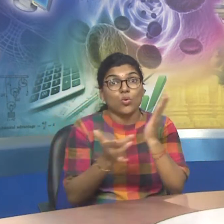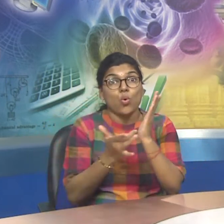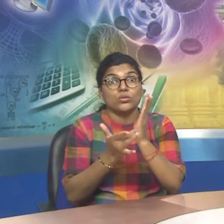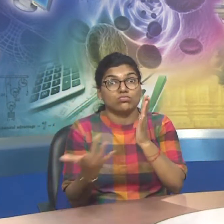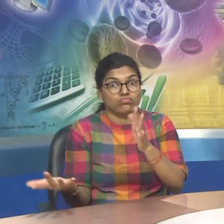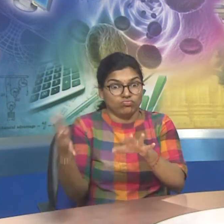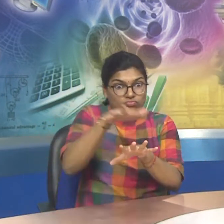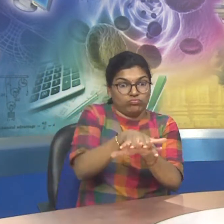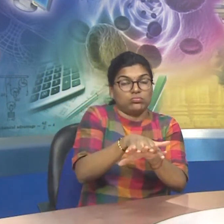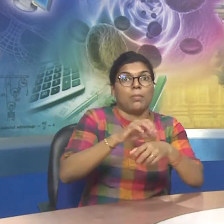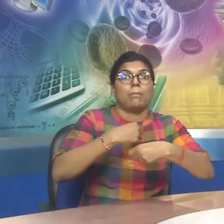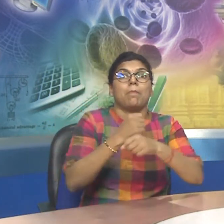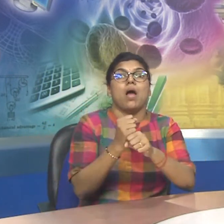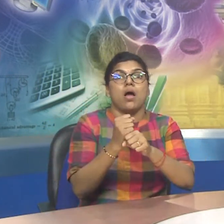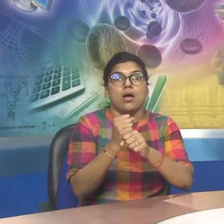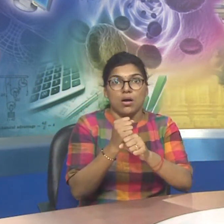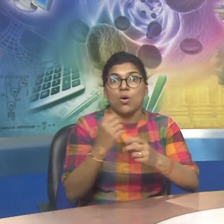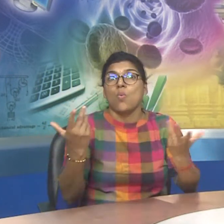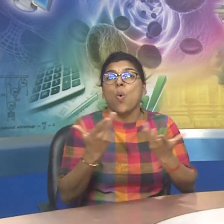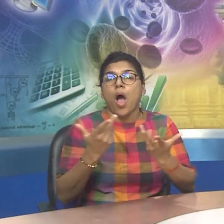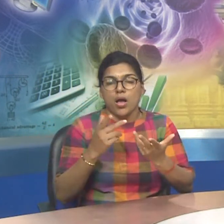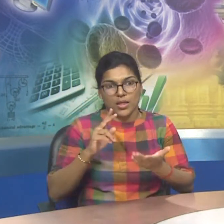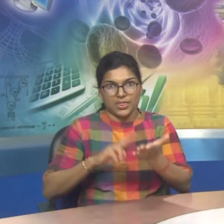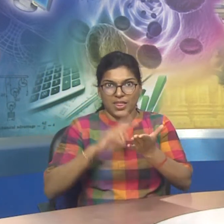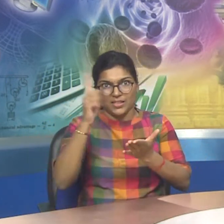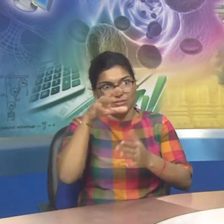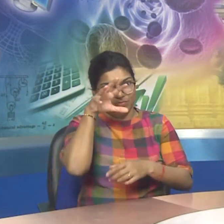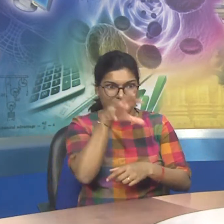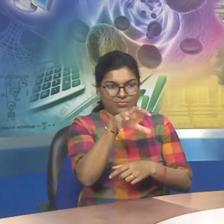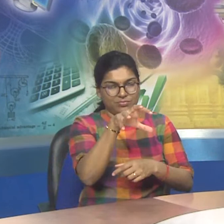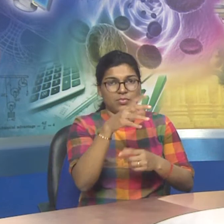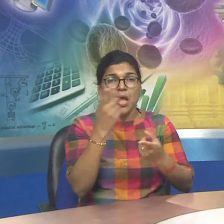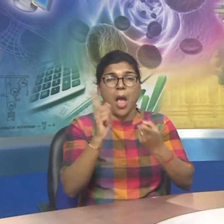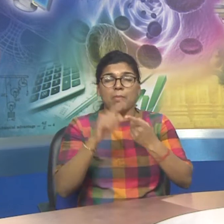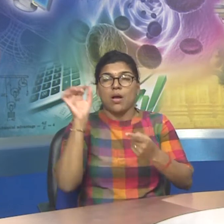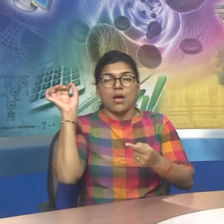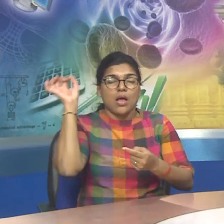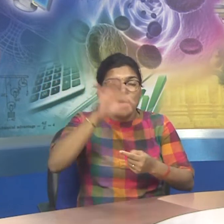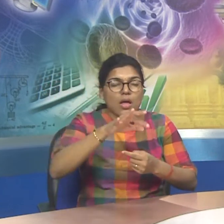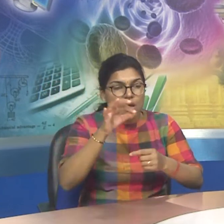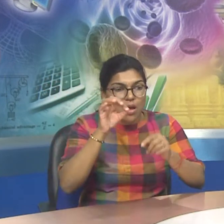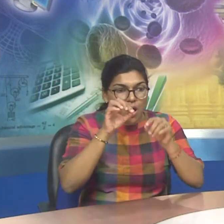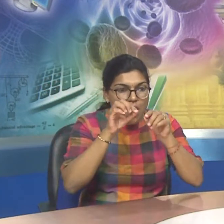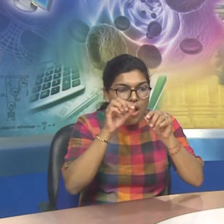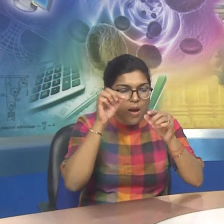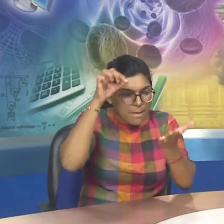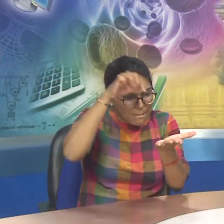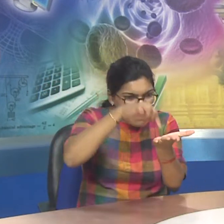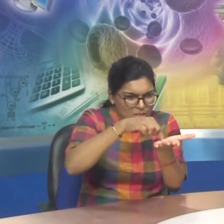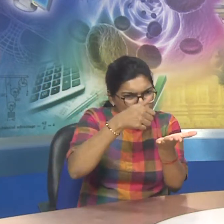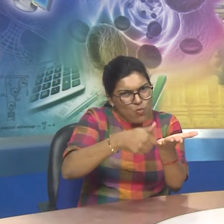nuclear devices or technology to other nations. That in case if there is